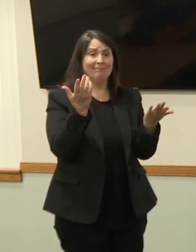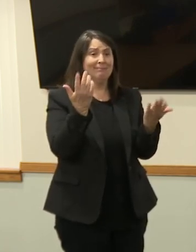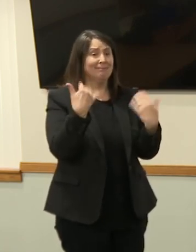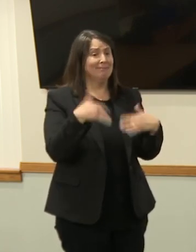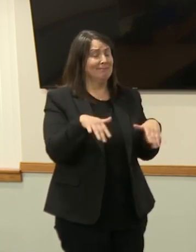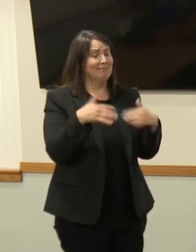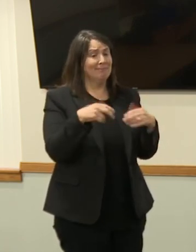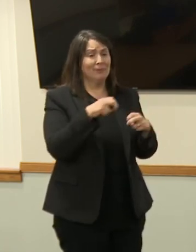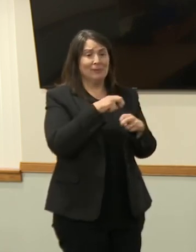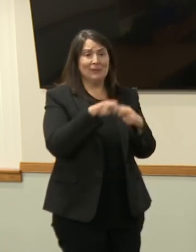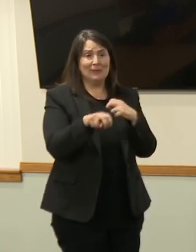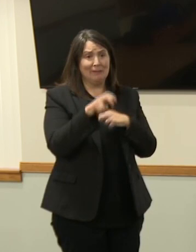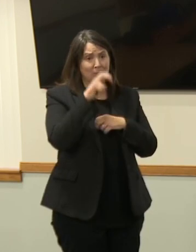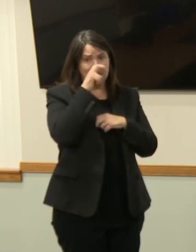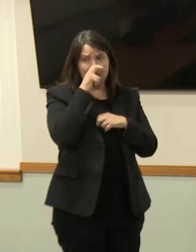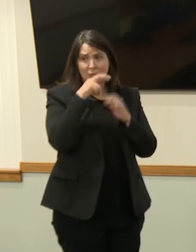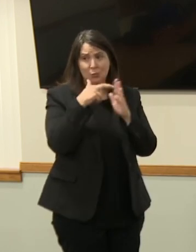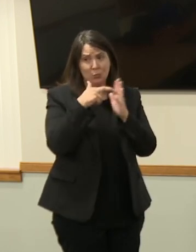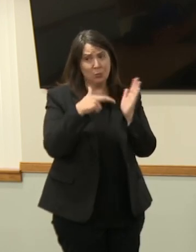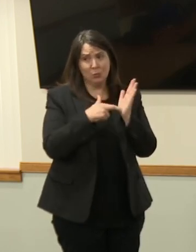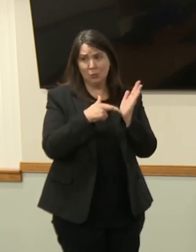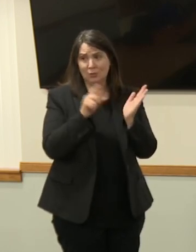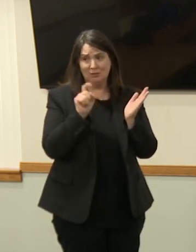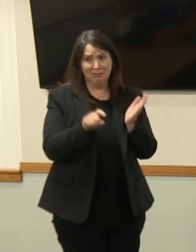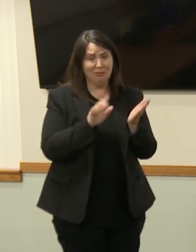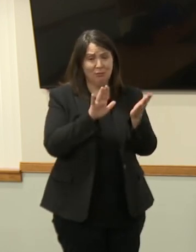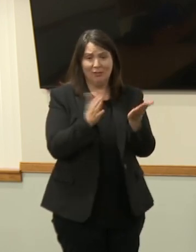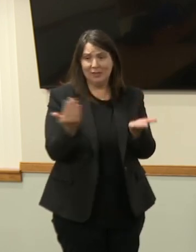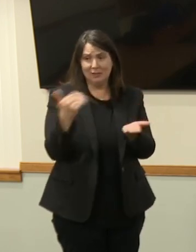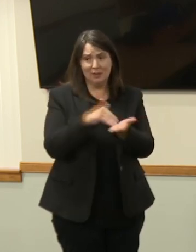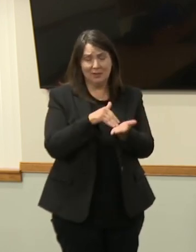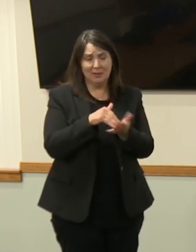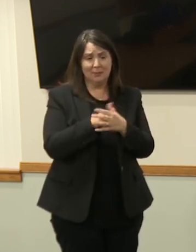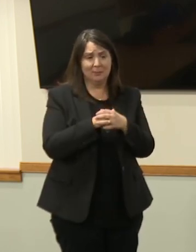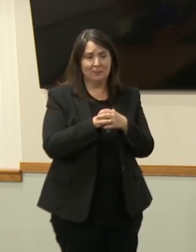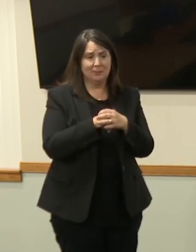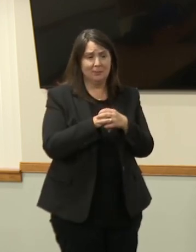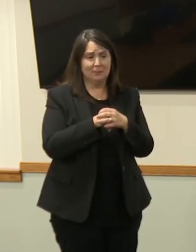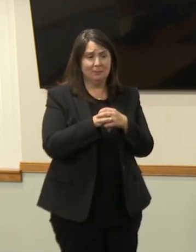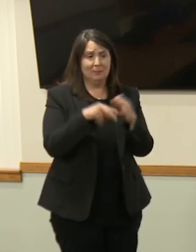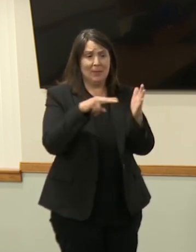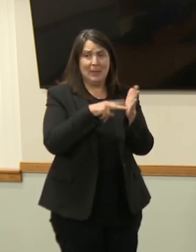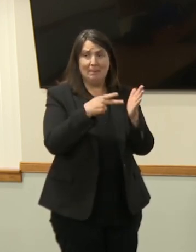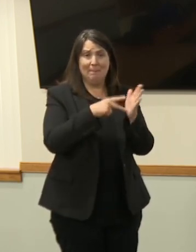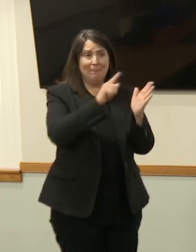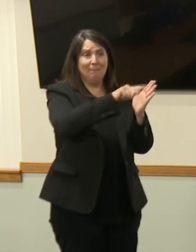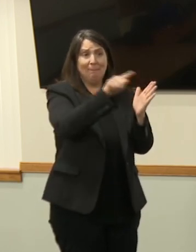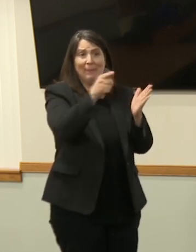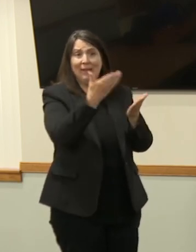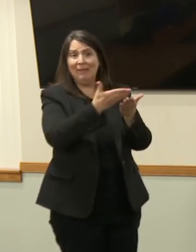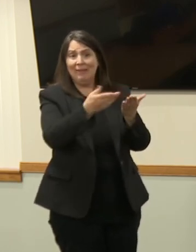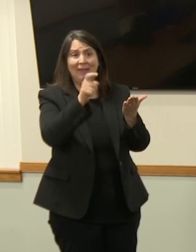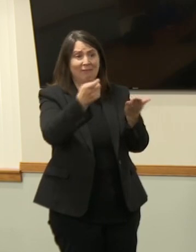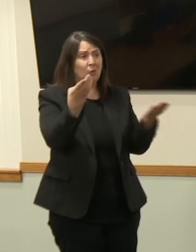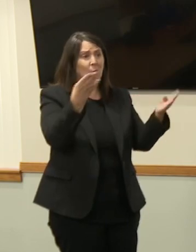harsh realities, such as those mitigation efforts, closures of establishments, things of that